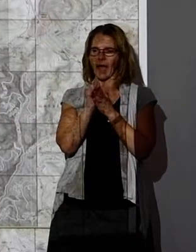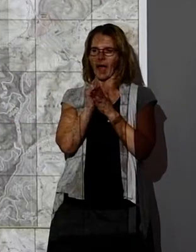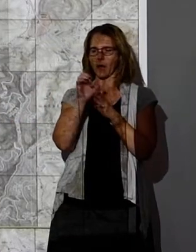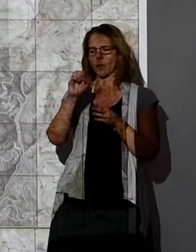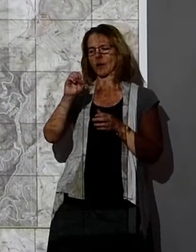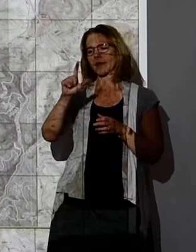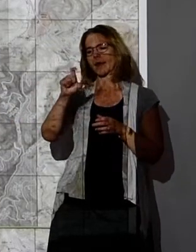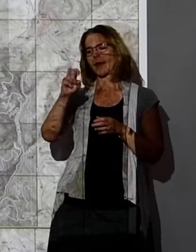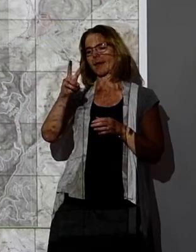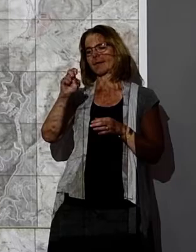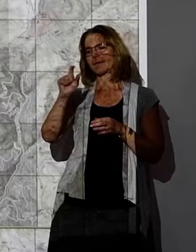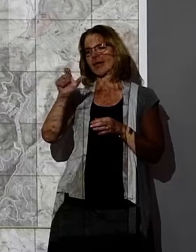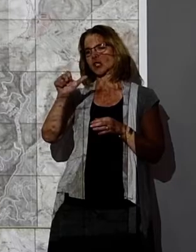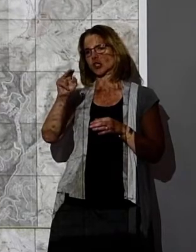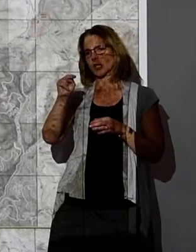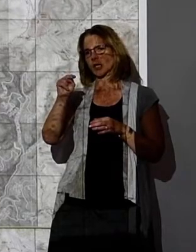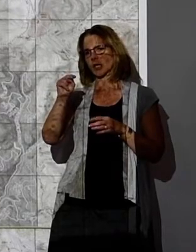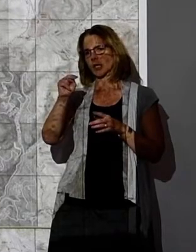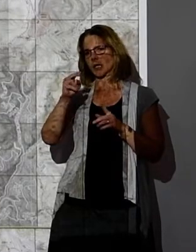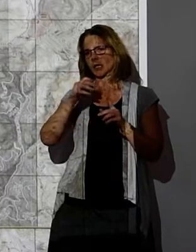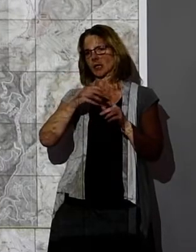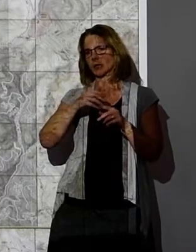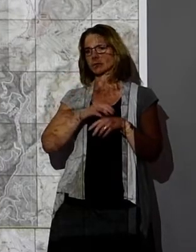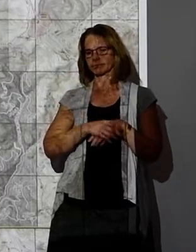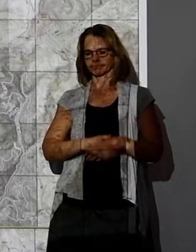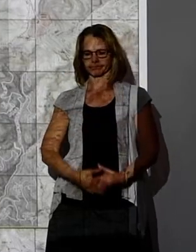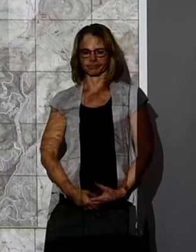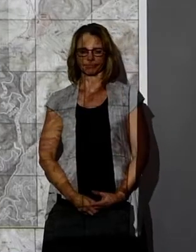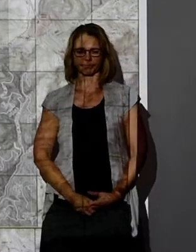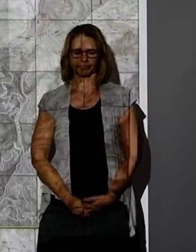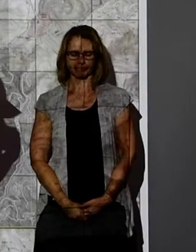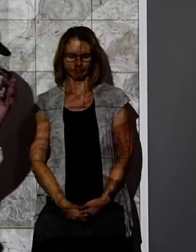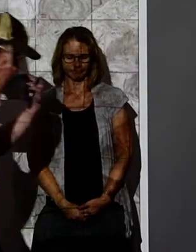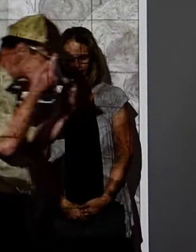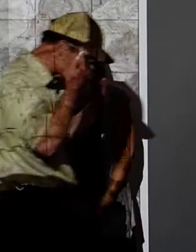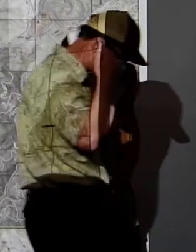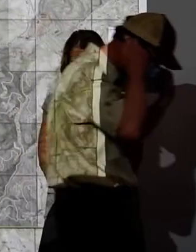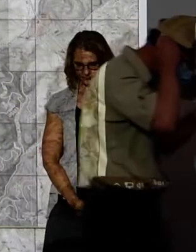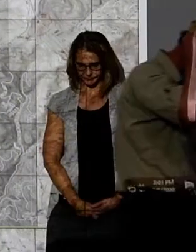and some of the other restrictions in TFR.